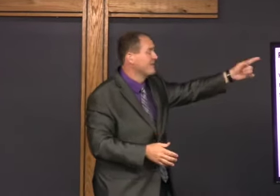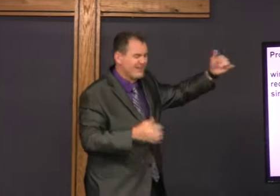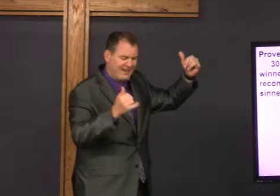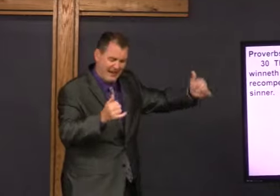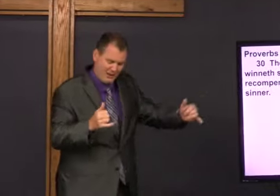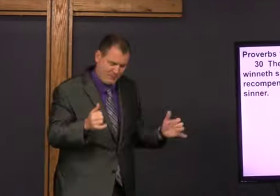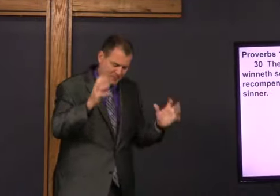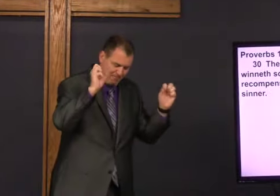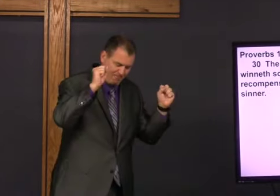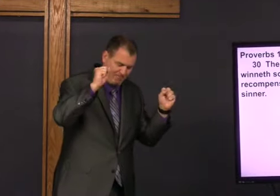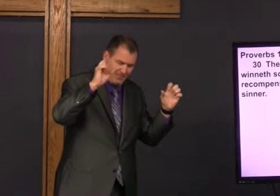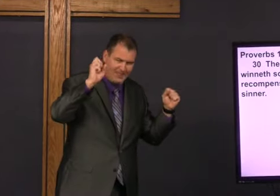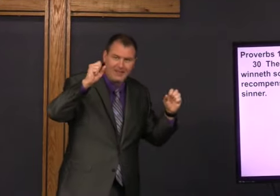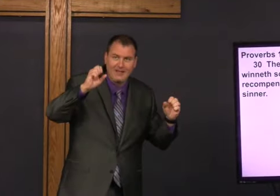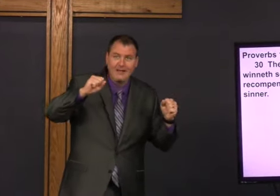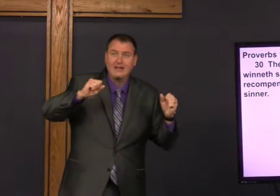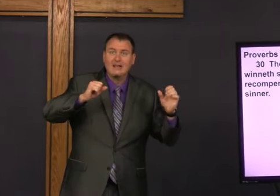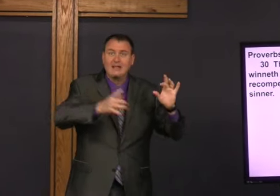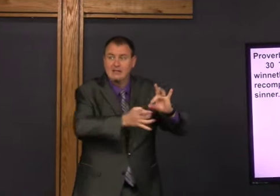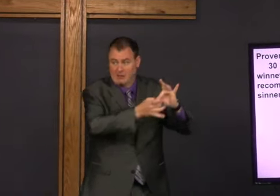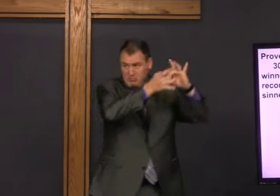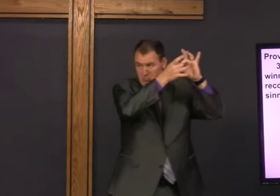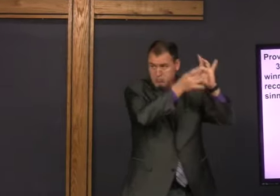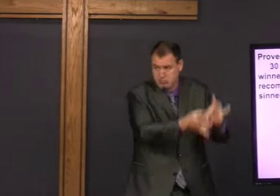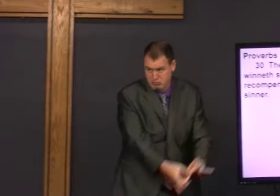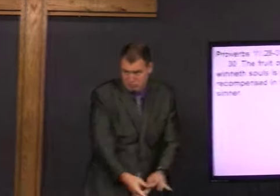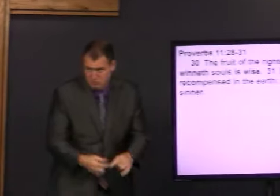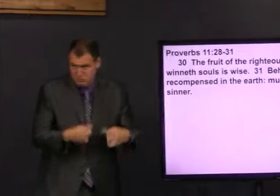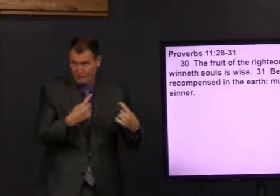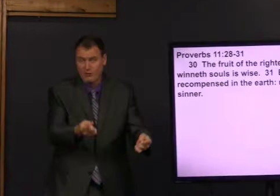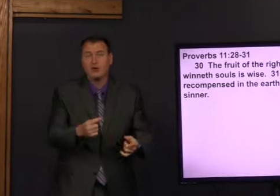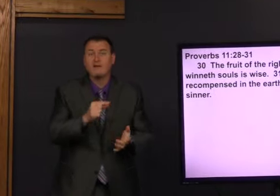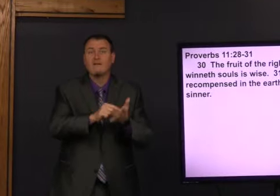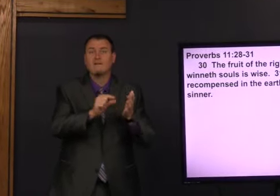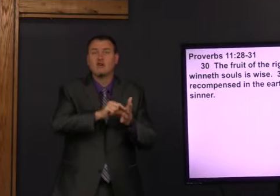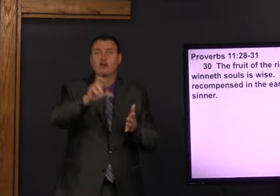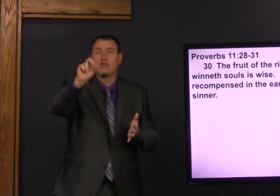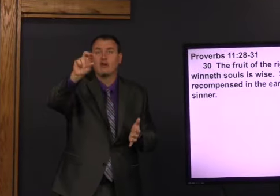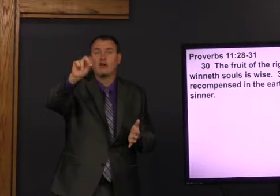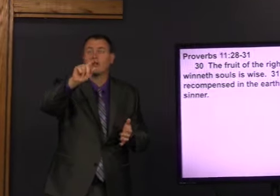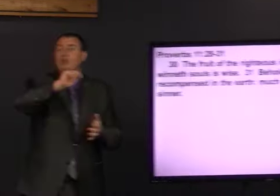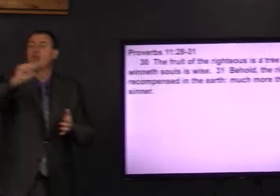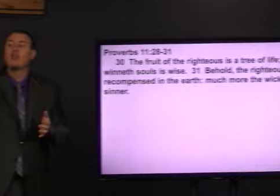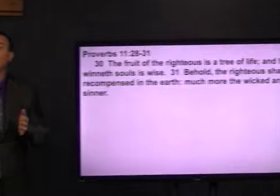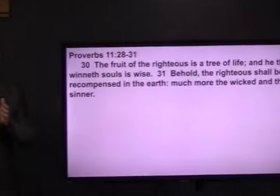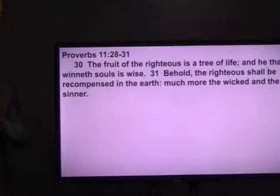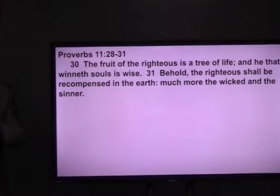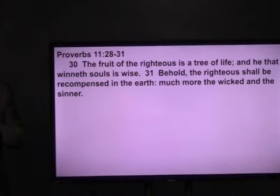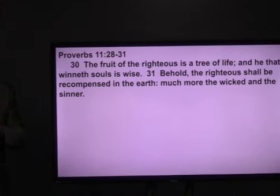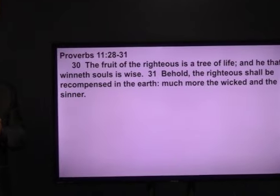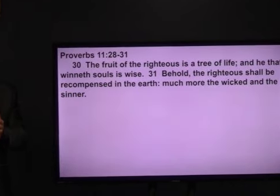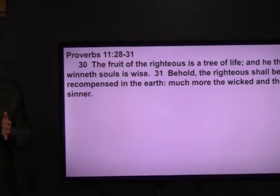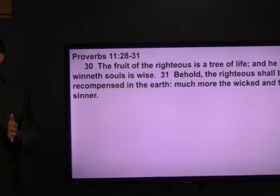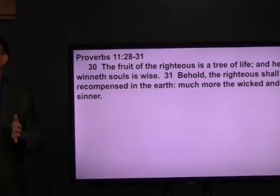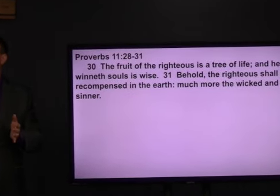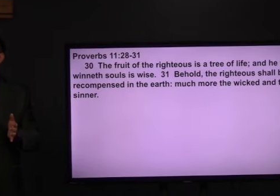this is the last verse that we'll talk about. So, and it all ties together. Verse 30. The fruit